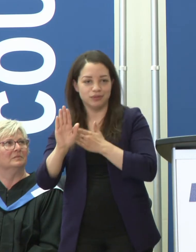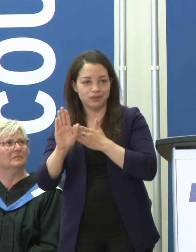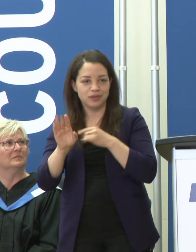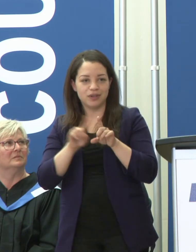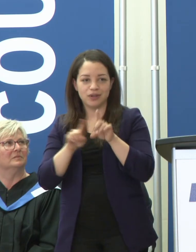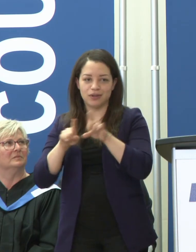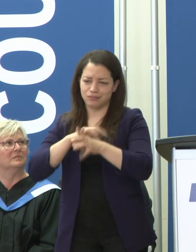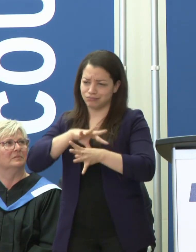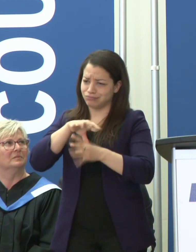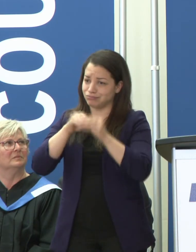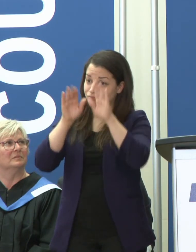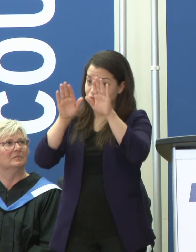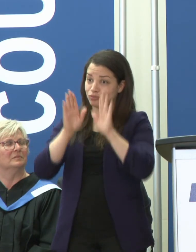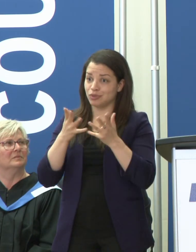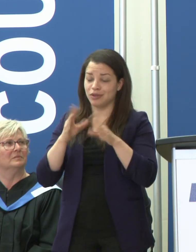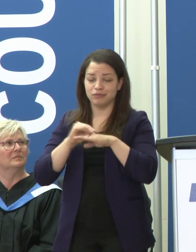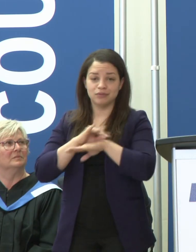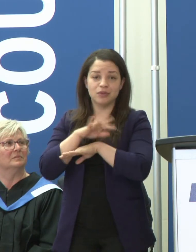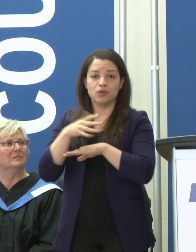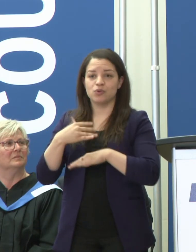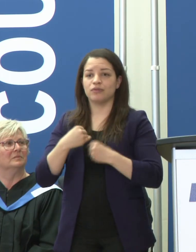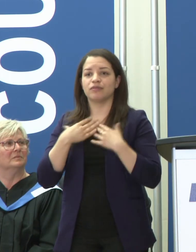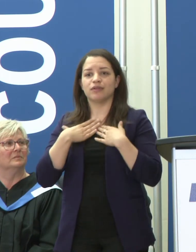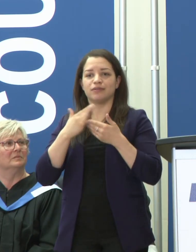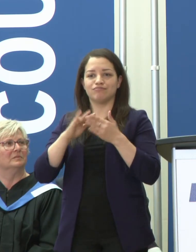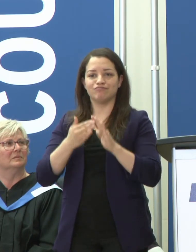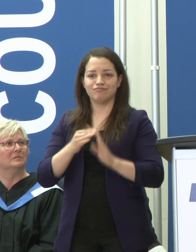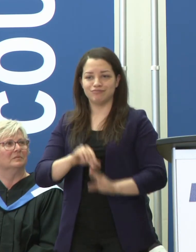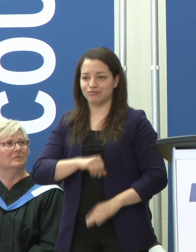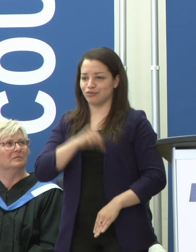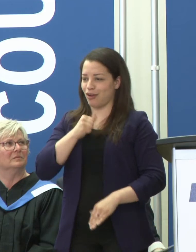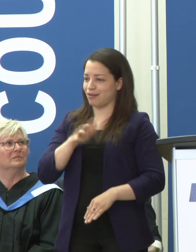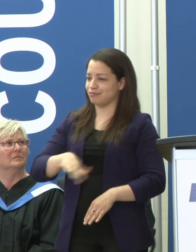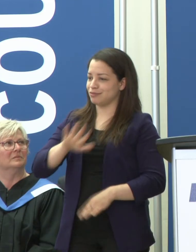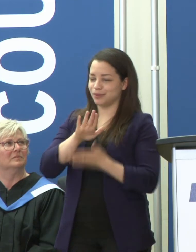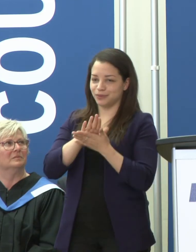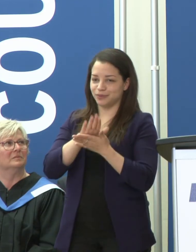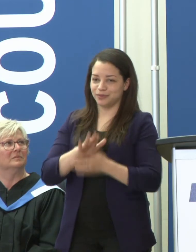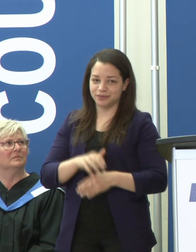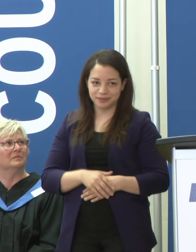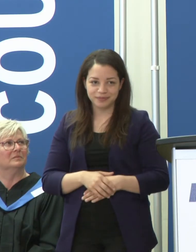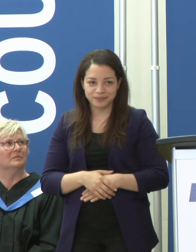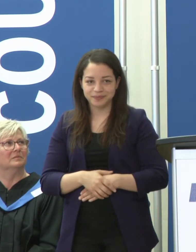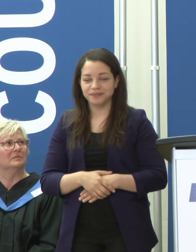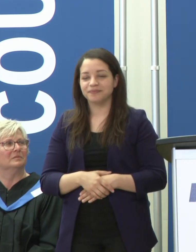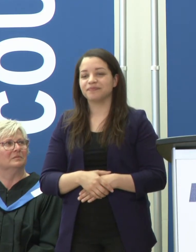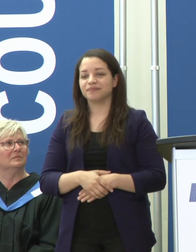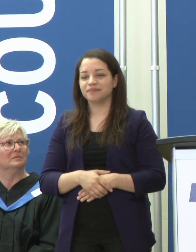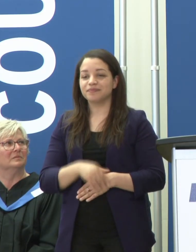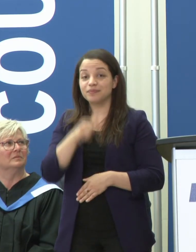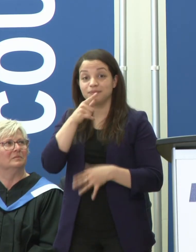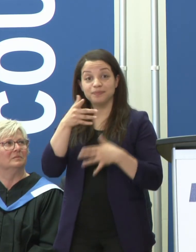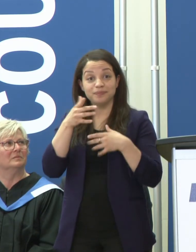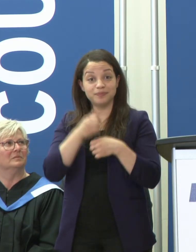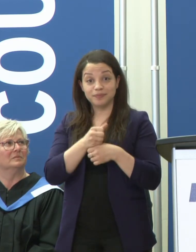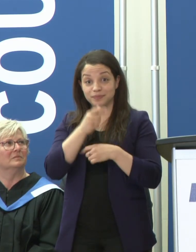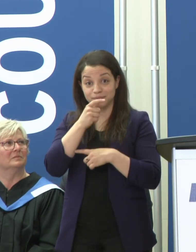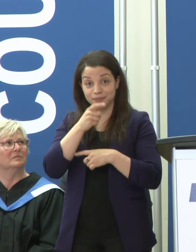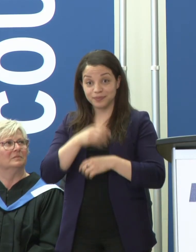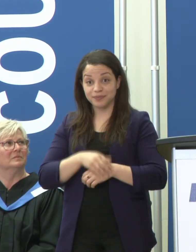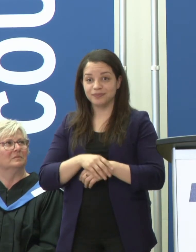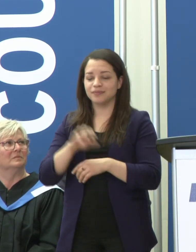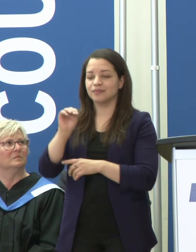extraordinary contributions have inspired a sense of community and pride on campus. This year's recipient